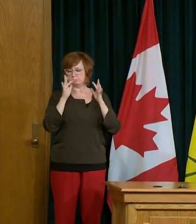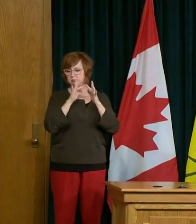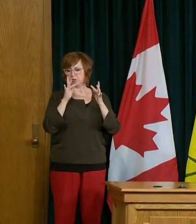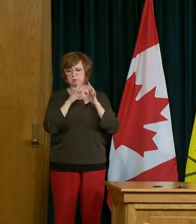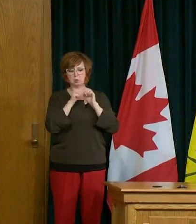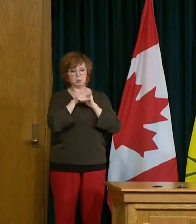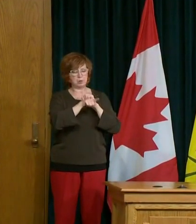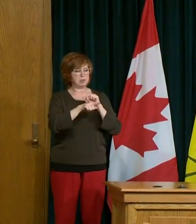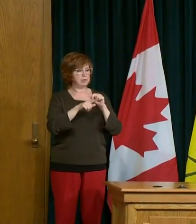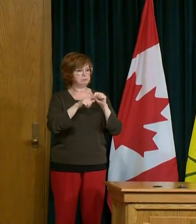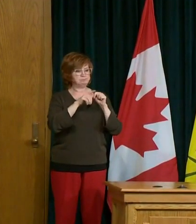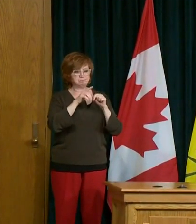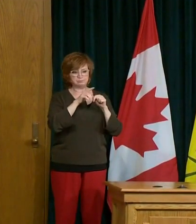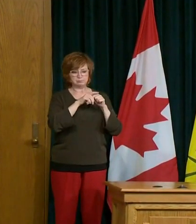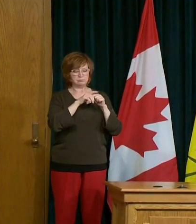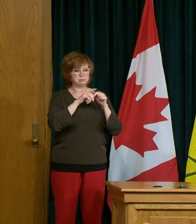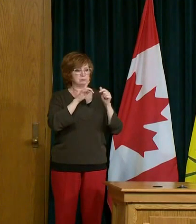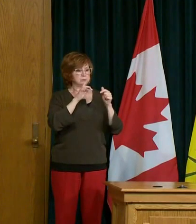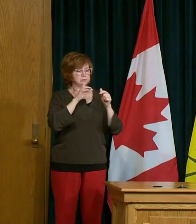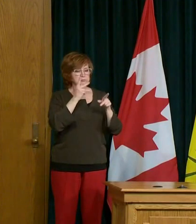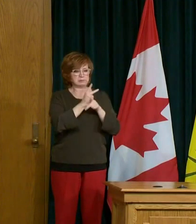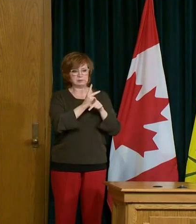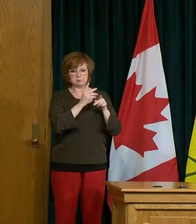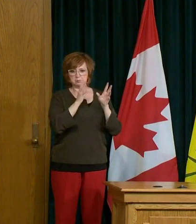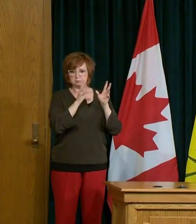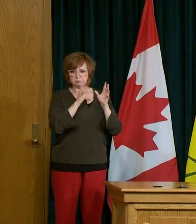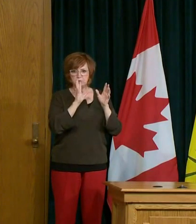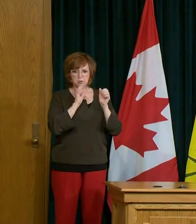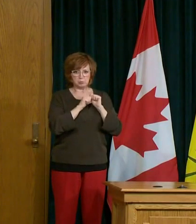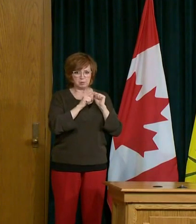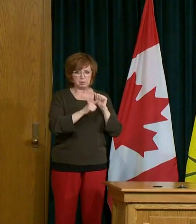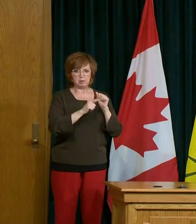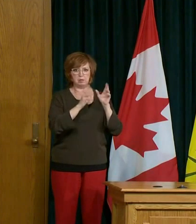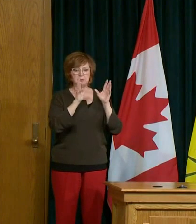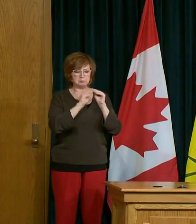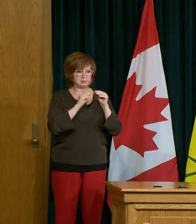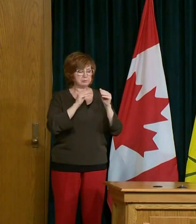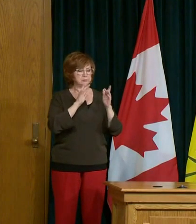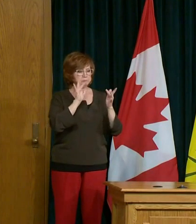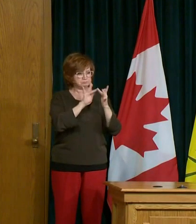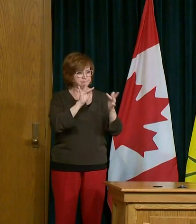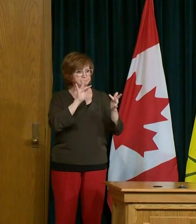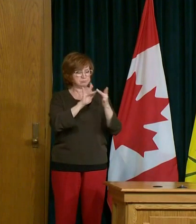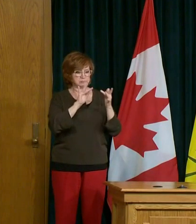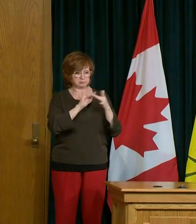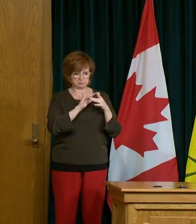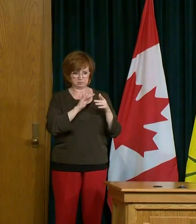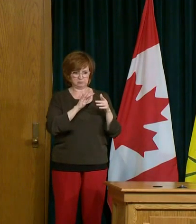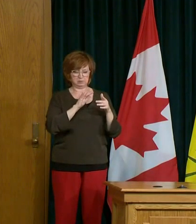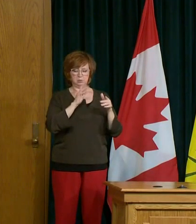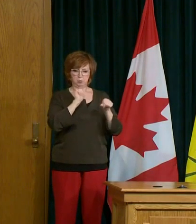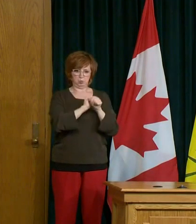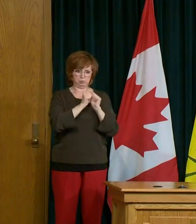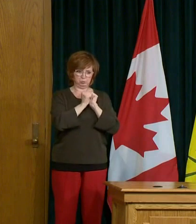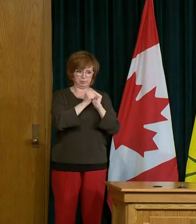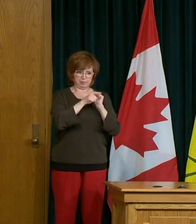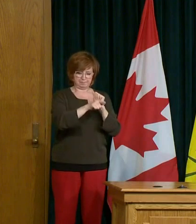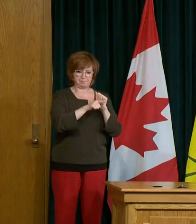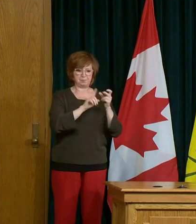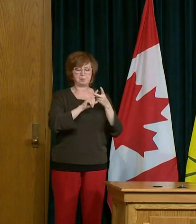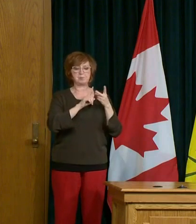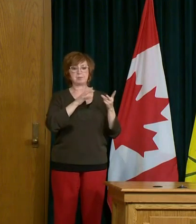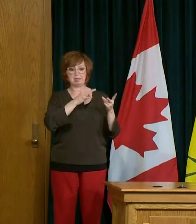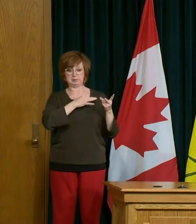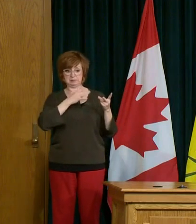in Loche and those communities, and we work with recognizing that this is an issue. We also have staff embedded